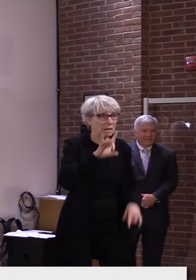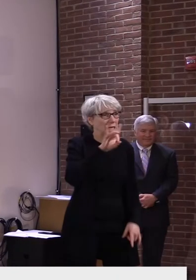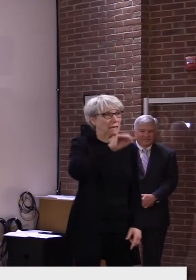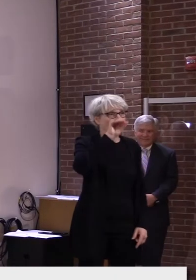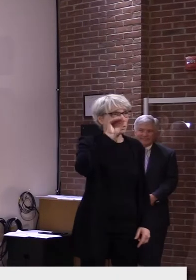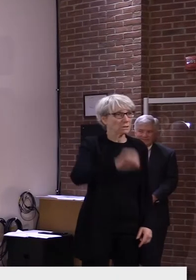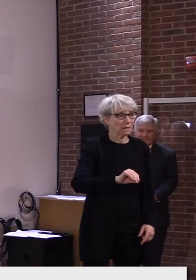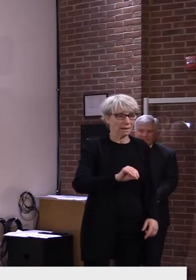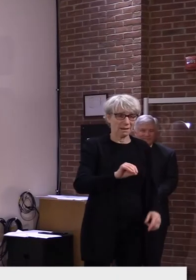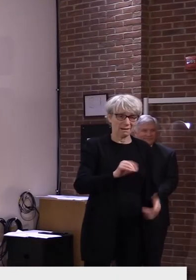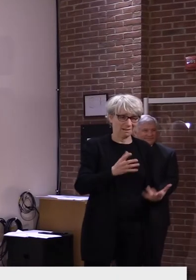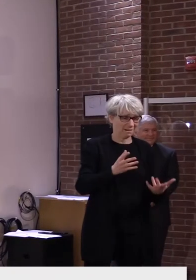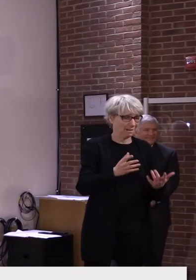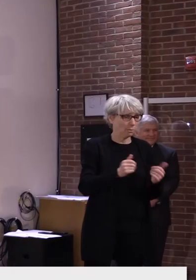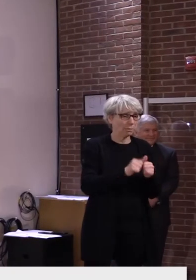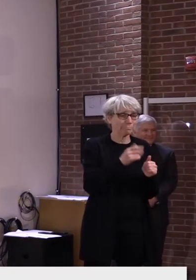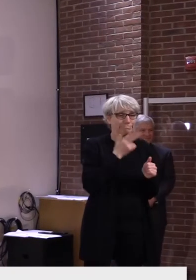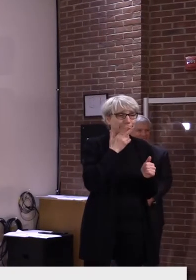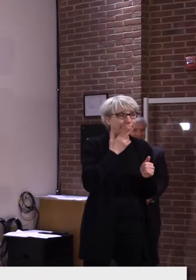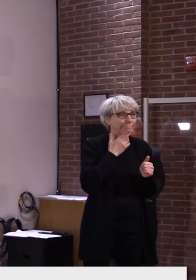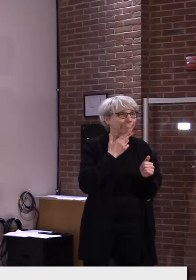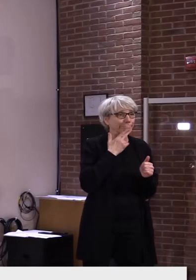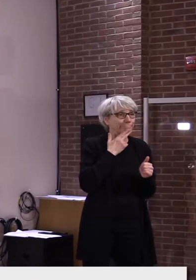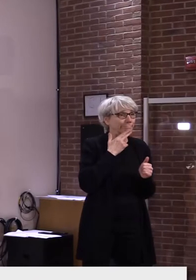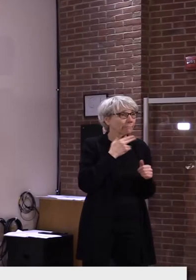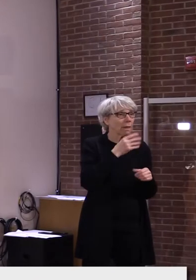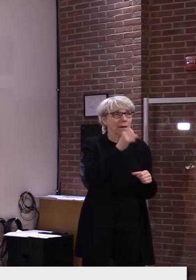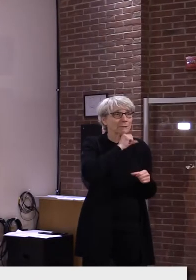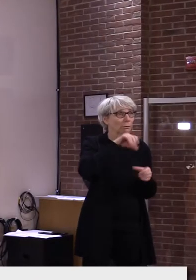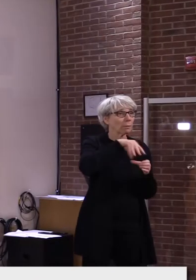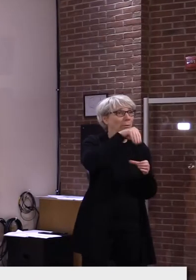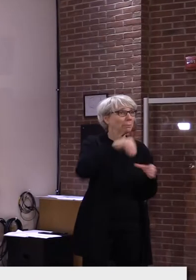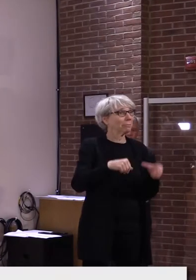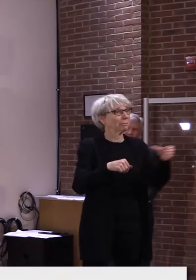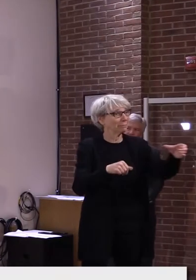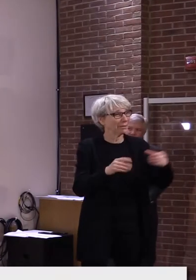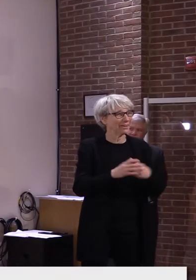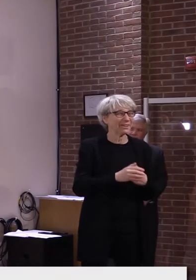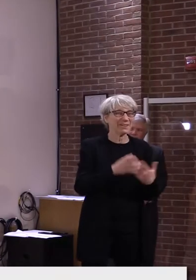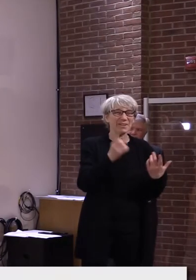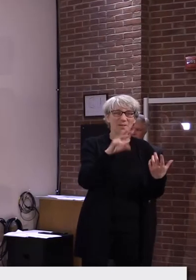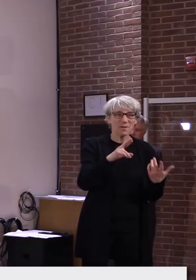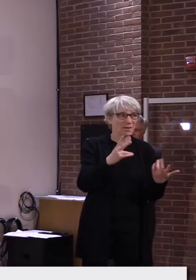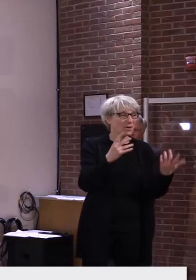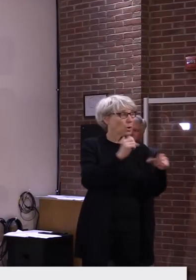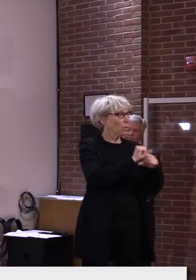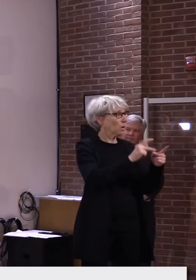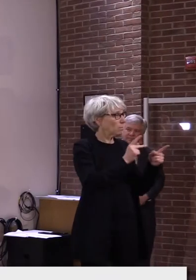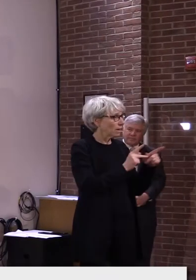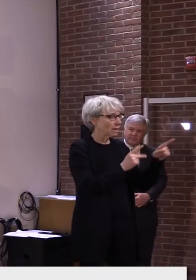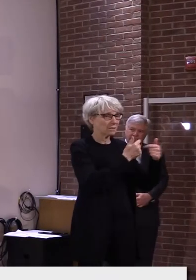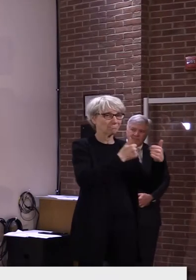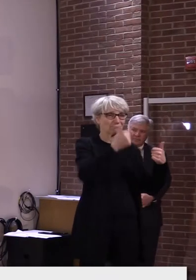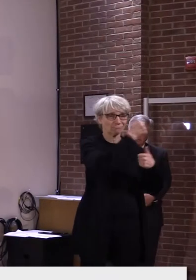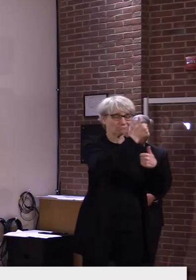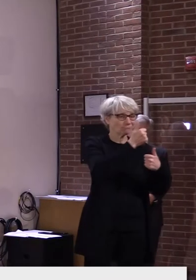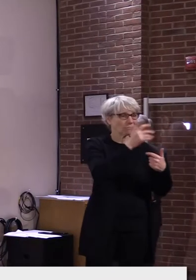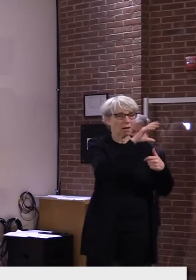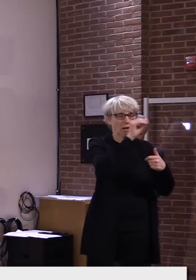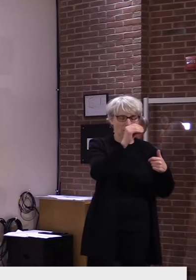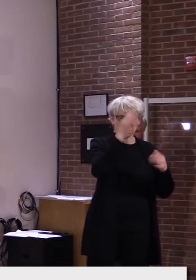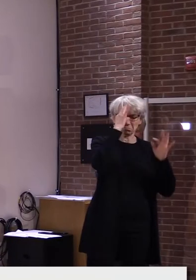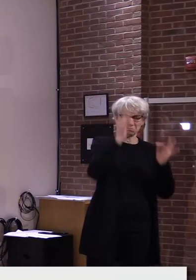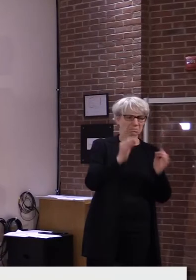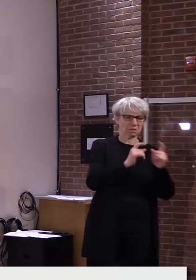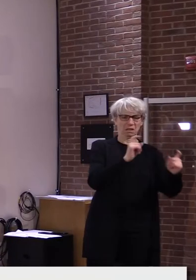incentives, creamies, employers giving incentives to their employees, in some cases free tickets